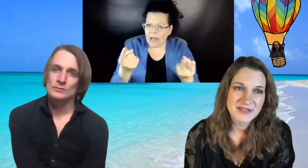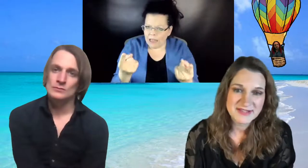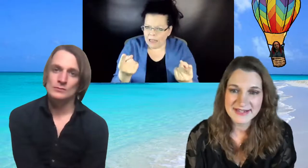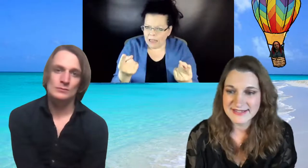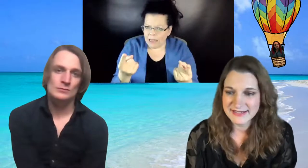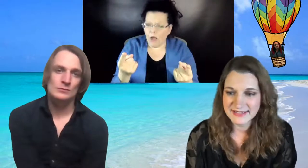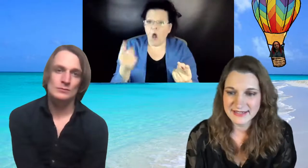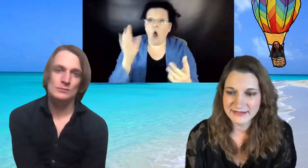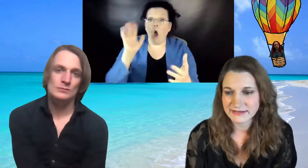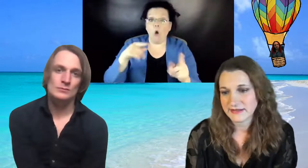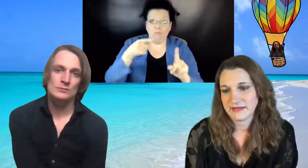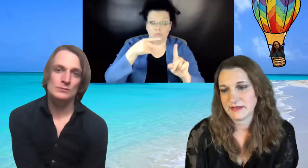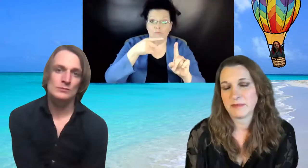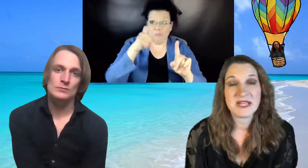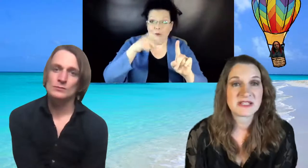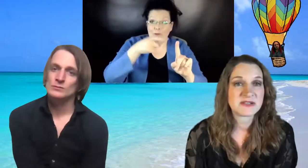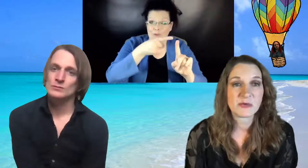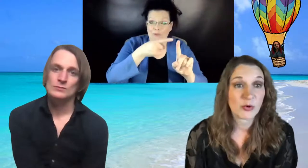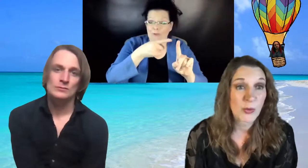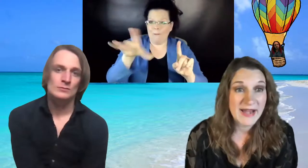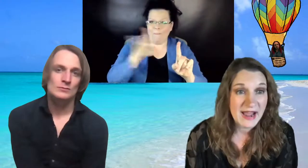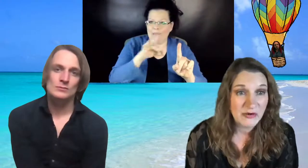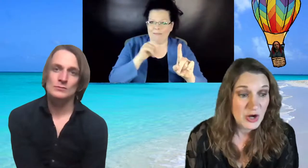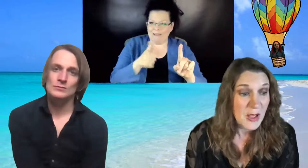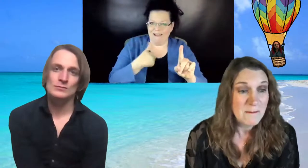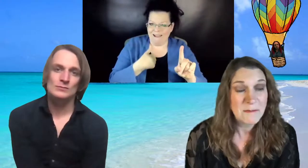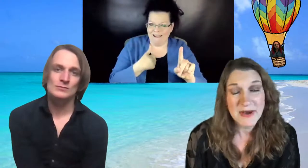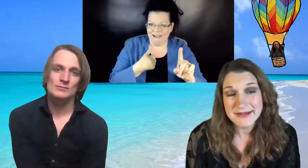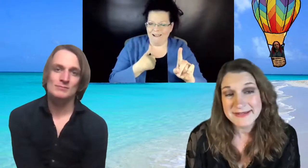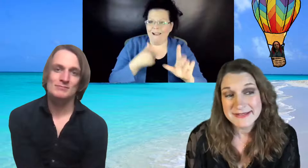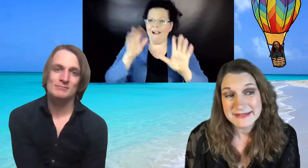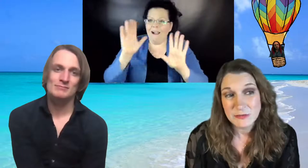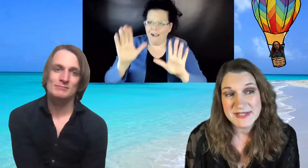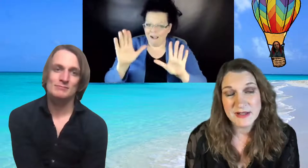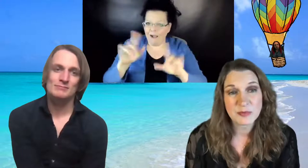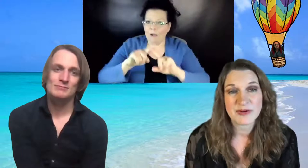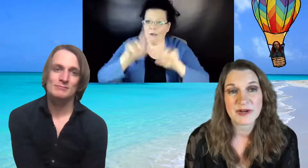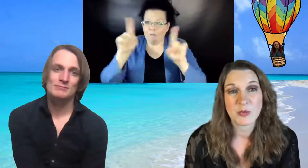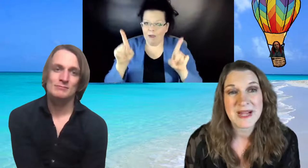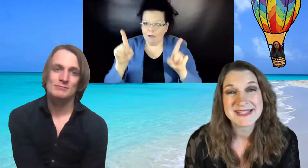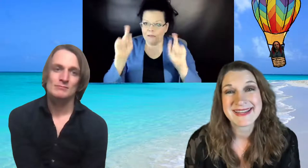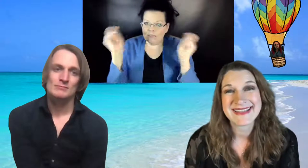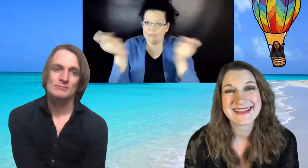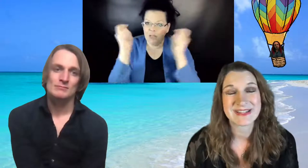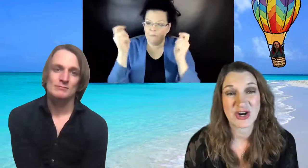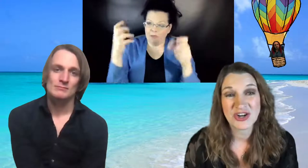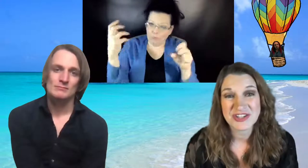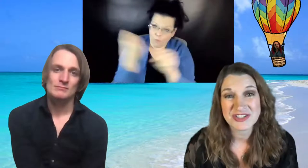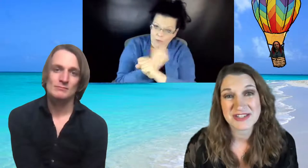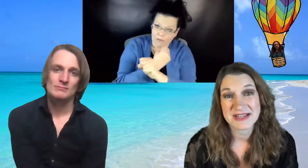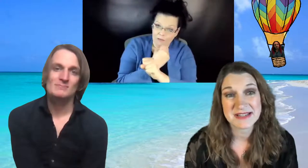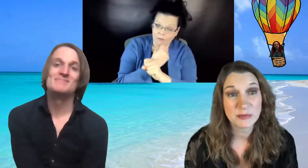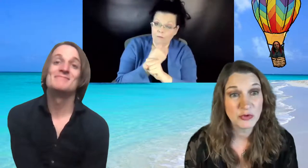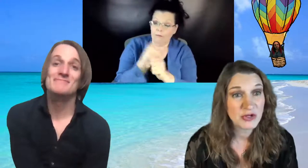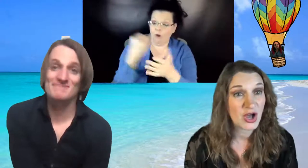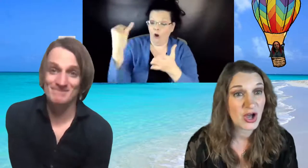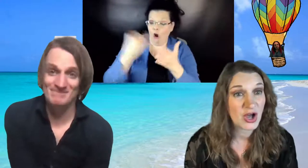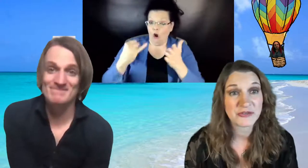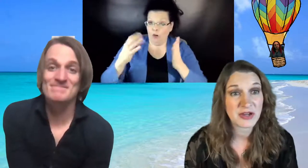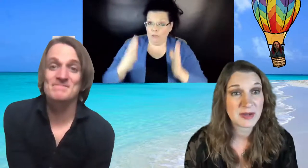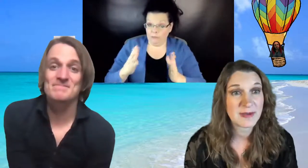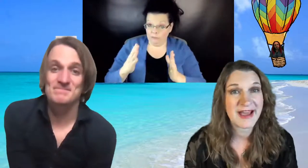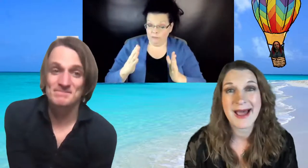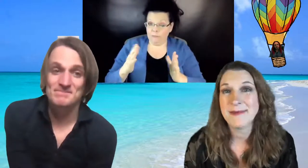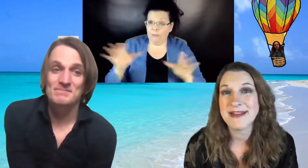up for this and I didn't get picked, or whatever. But we celebrate our wins. And I think as artists, it's important to